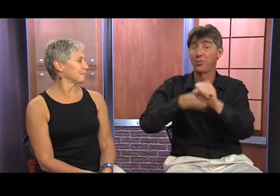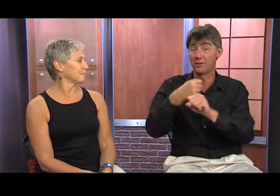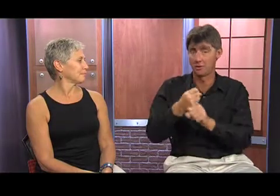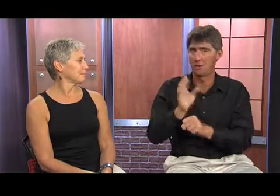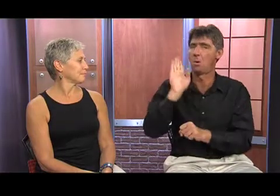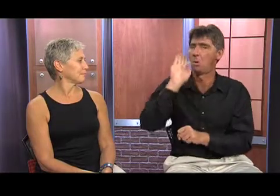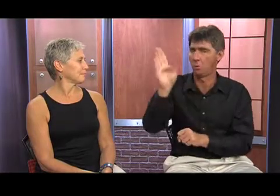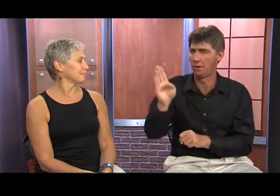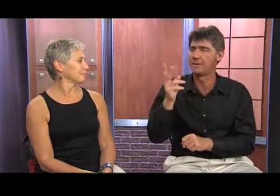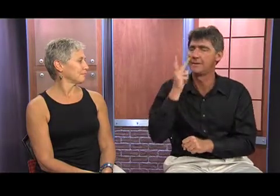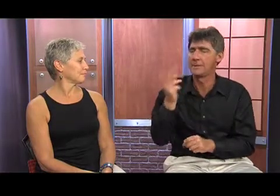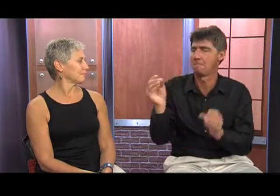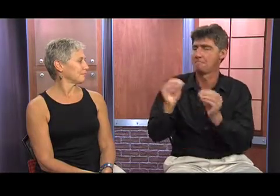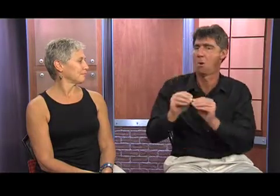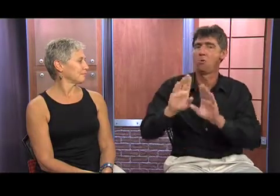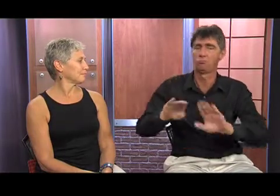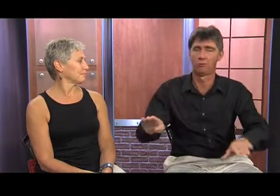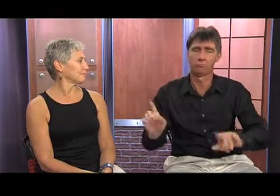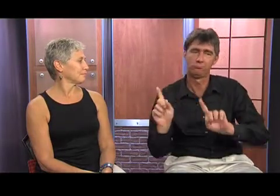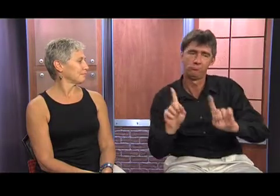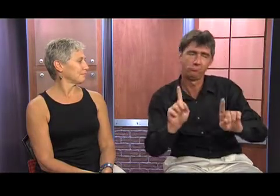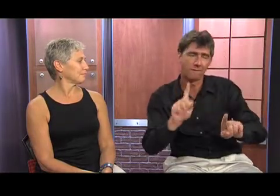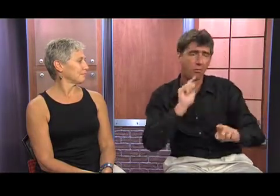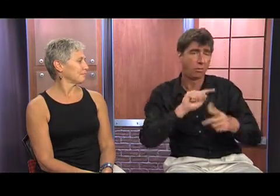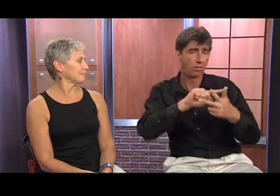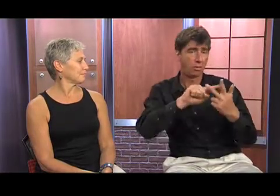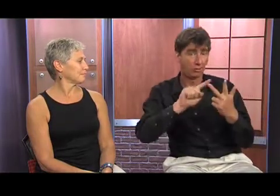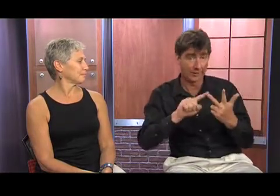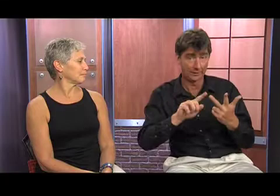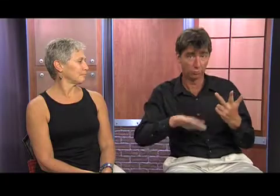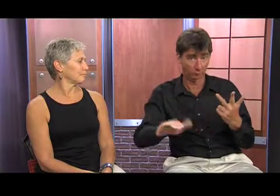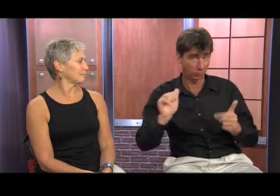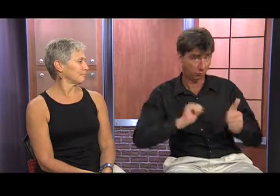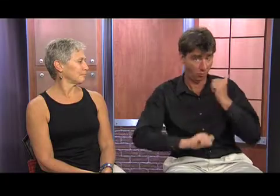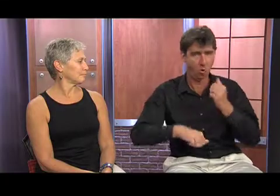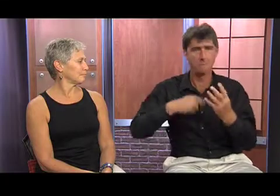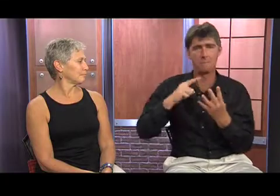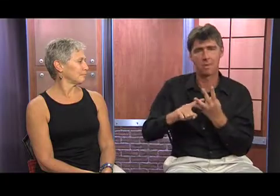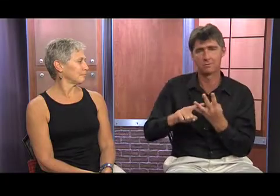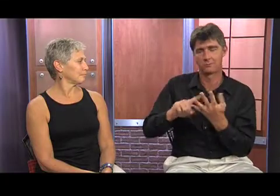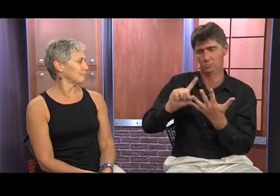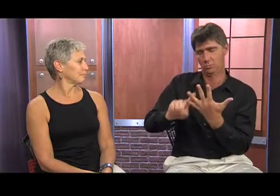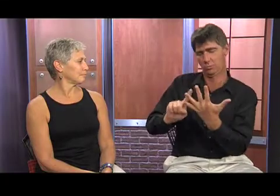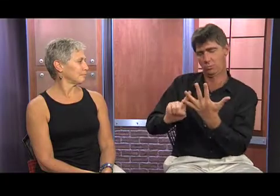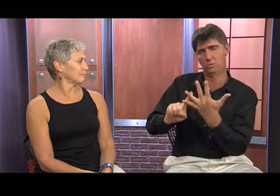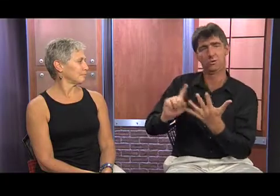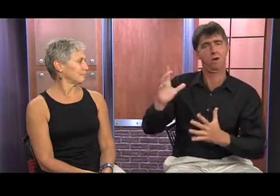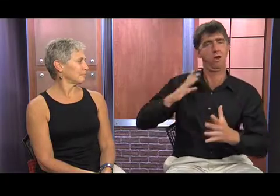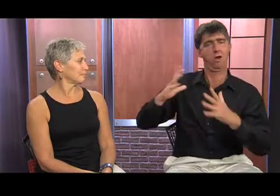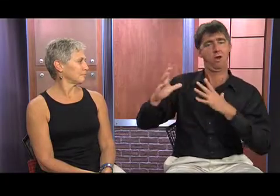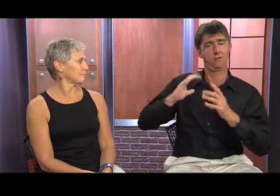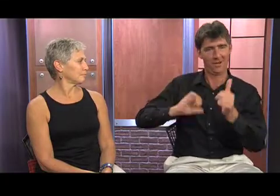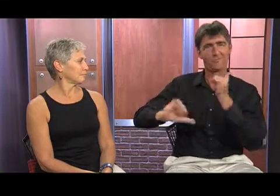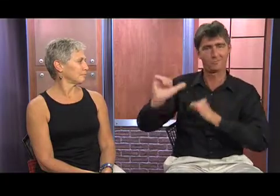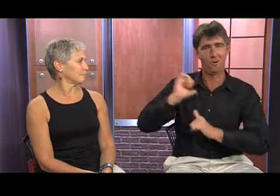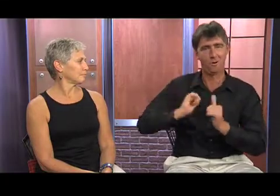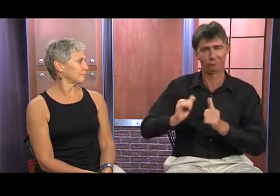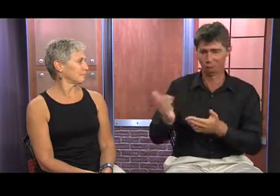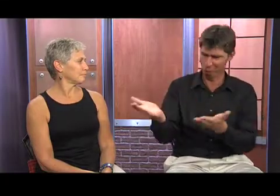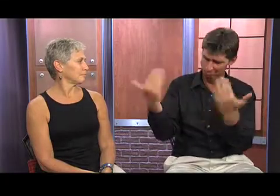the children's shows, but any of the holiday shows as well. I think so, too. And so just so that everybody knows, I did talk with Brian Burke. He's